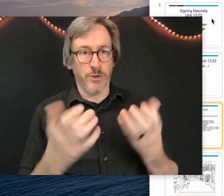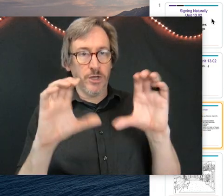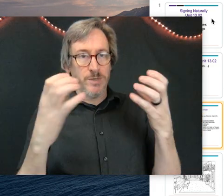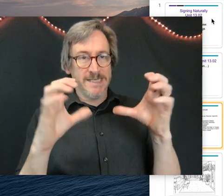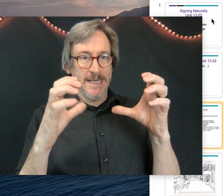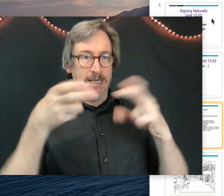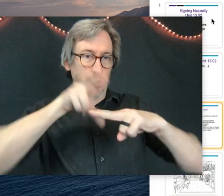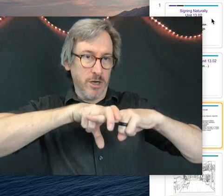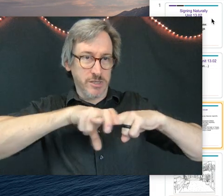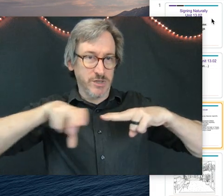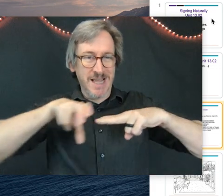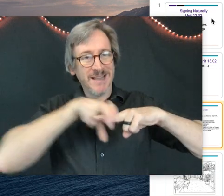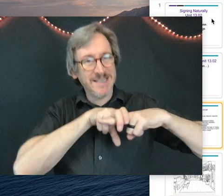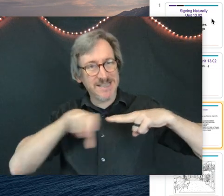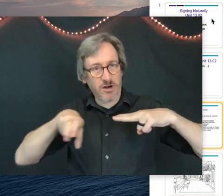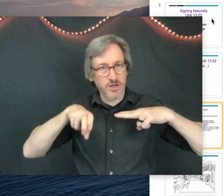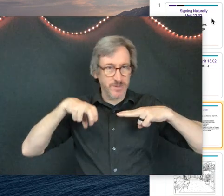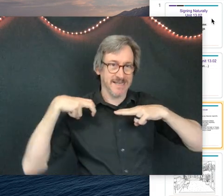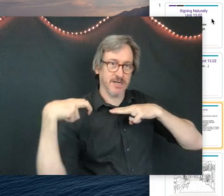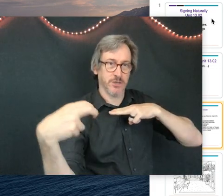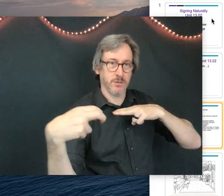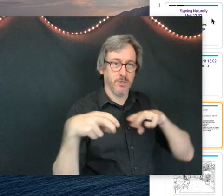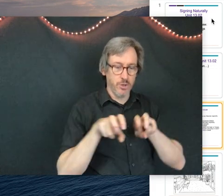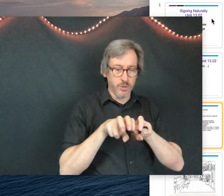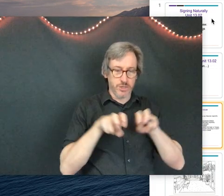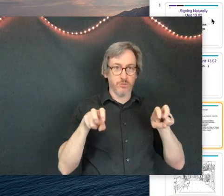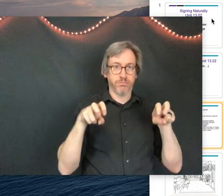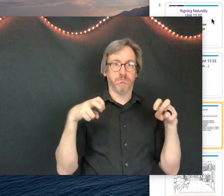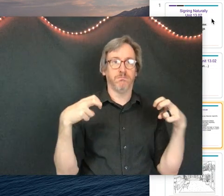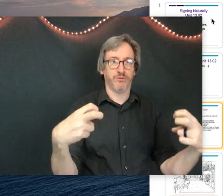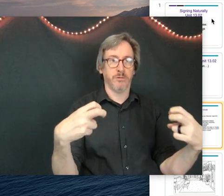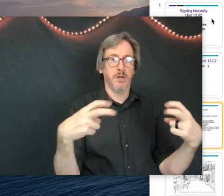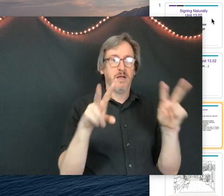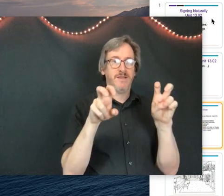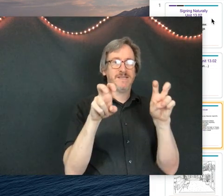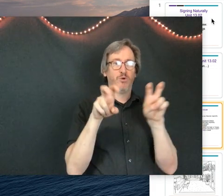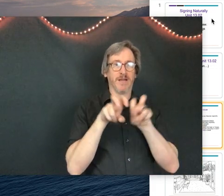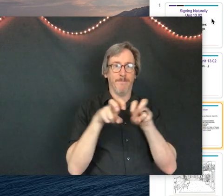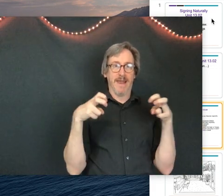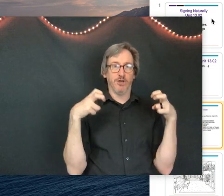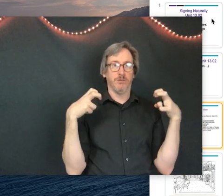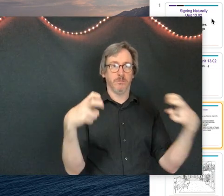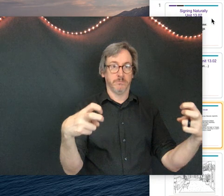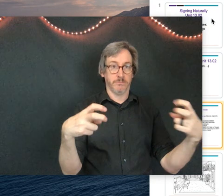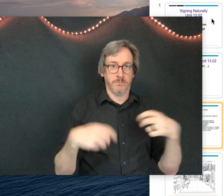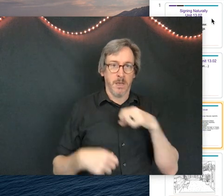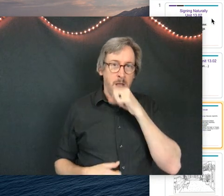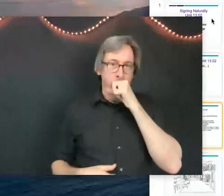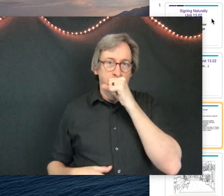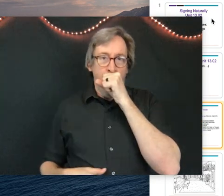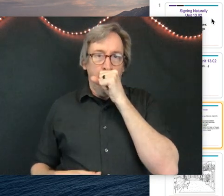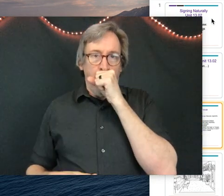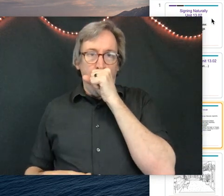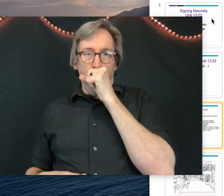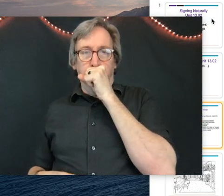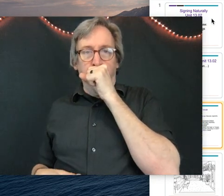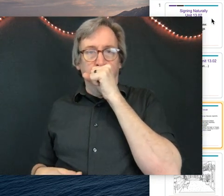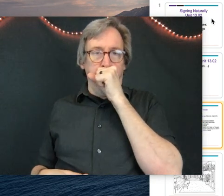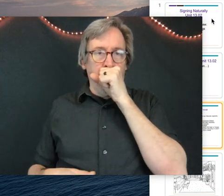So you can use C, you can also use, this is hard to do a sectional. You could do, this is more like a bench.